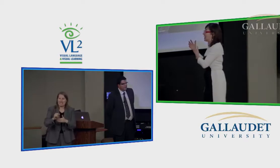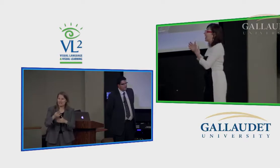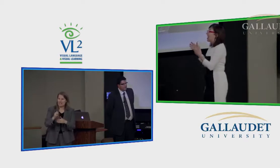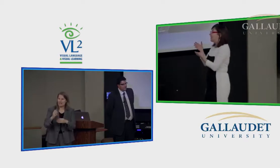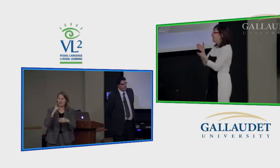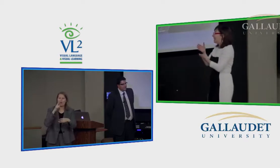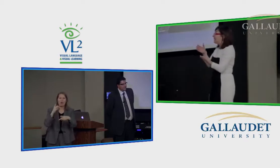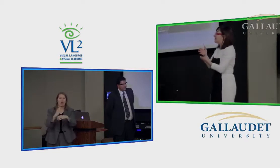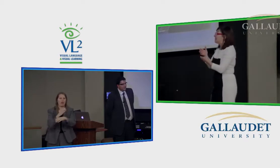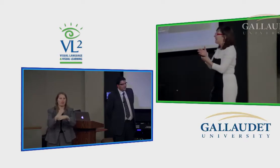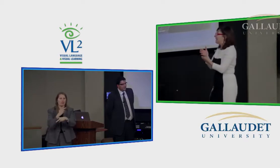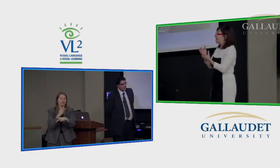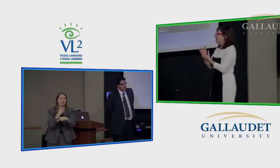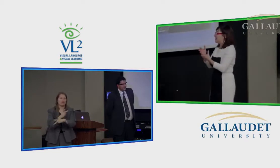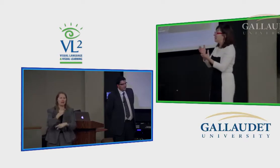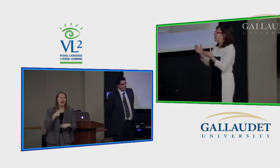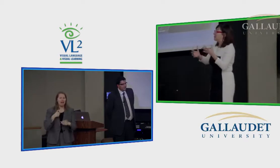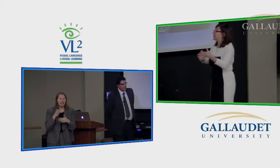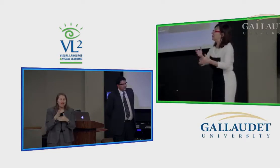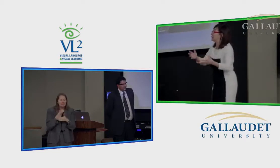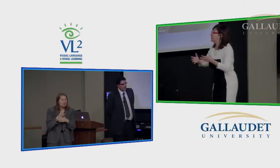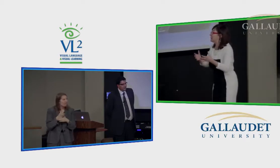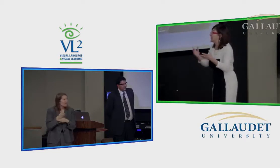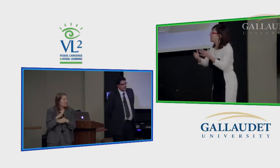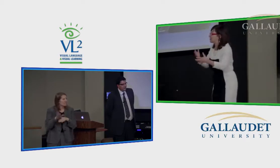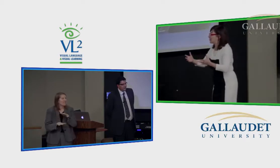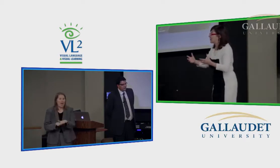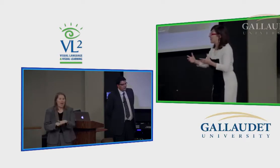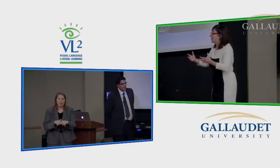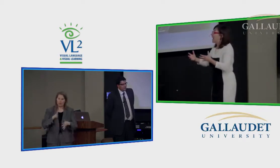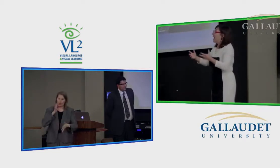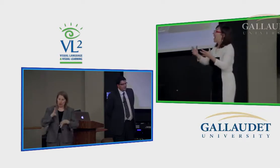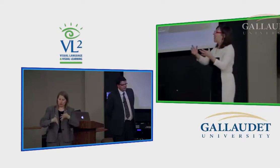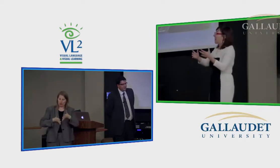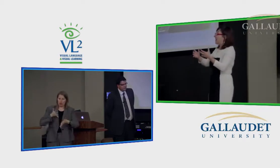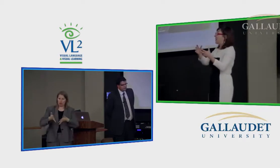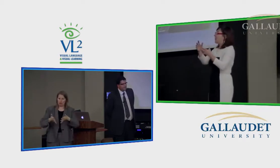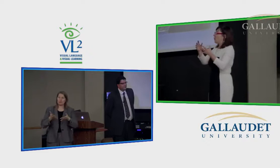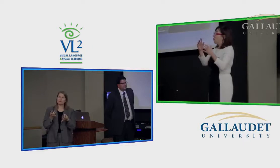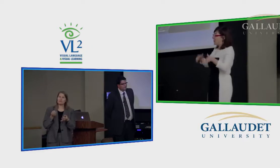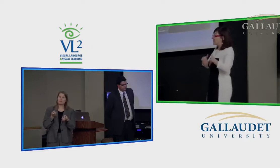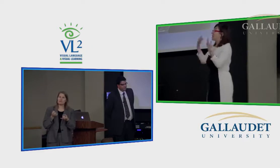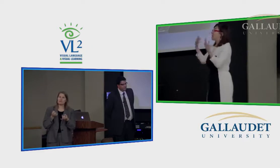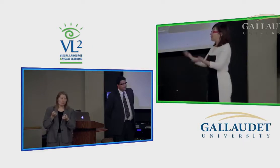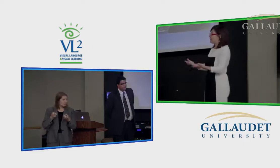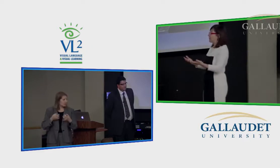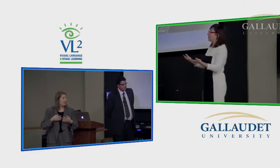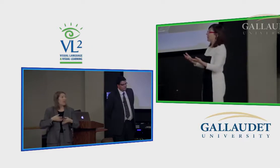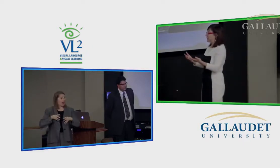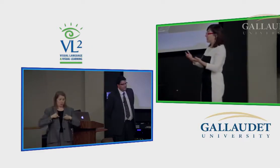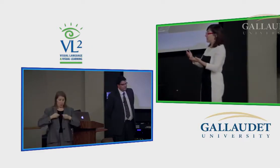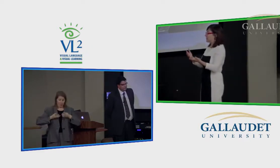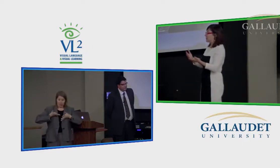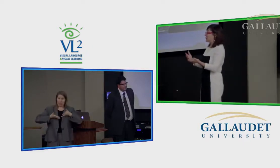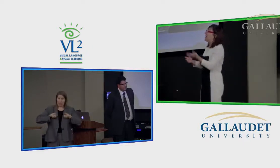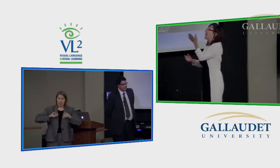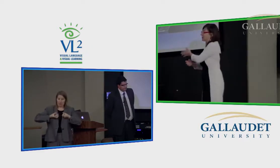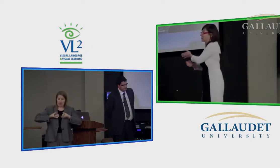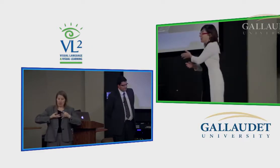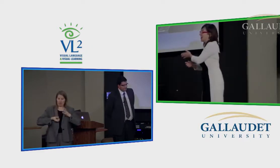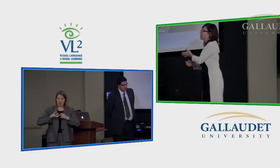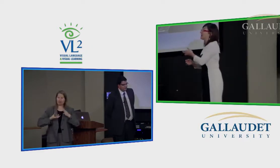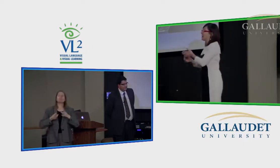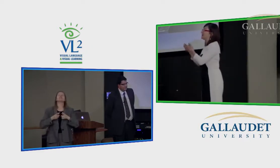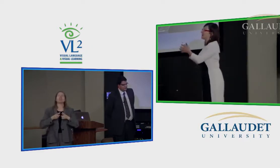computation had this intermediate step of producing gestures, and then once they produce this gesture,